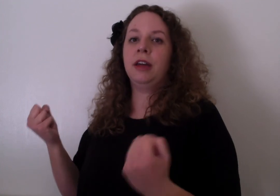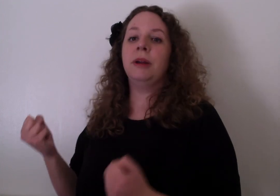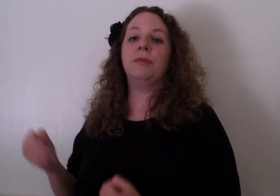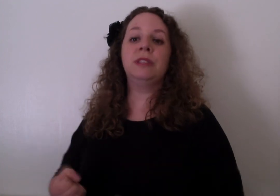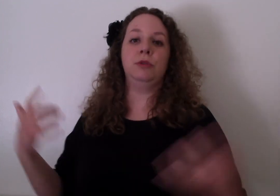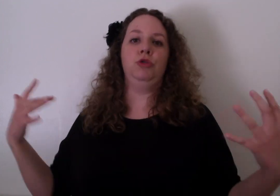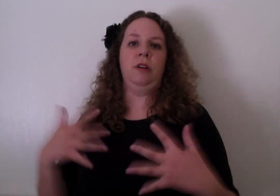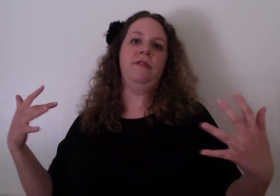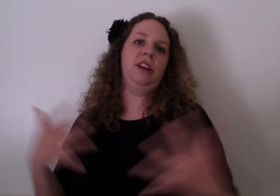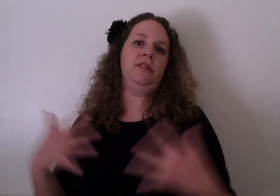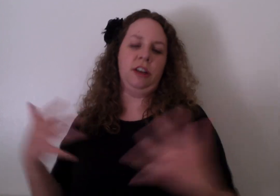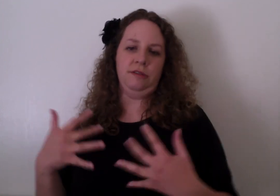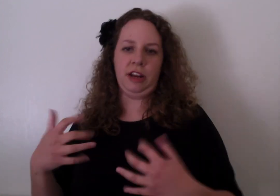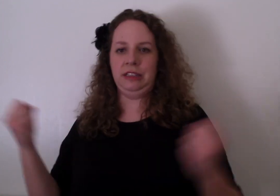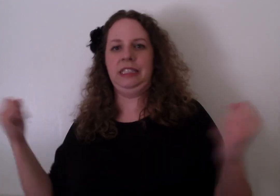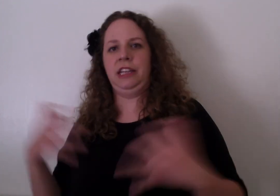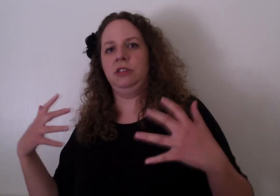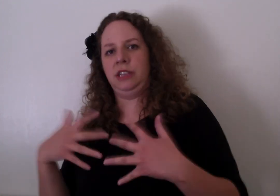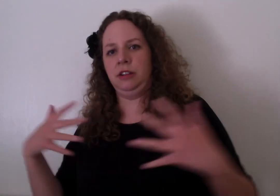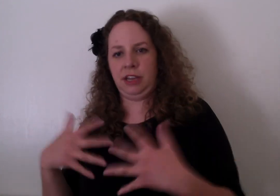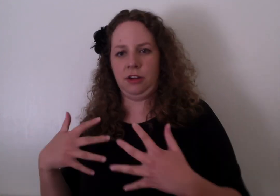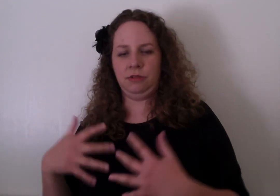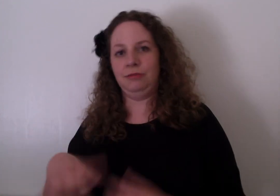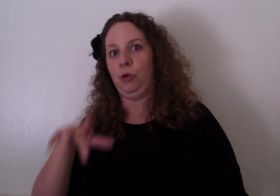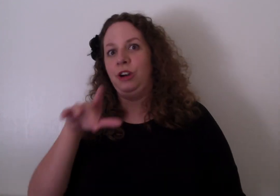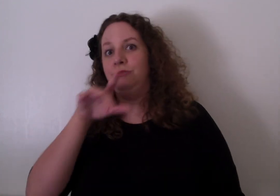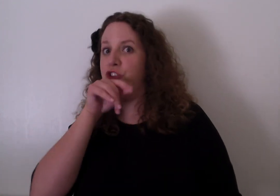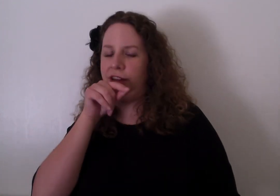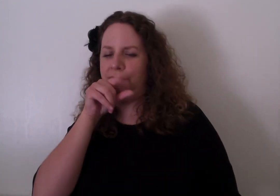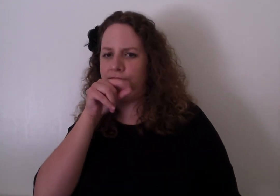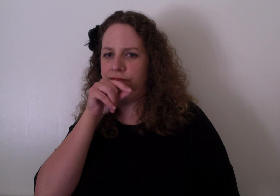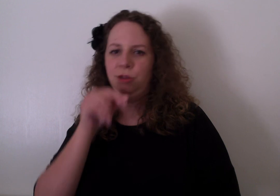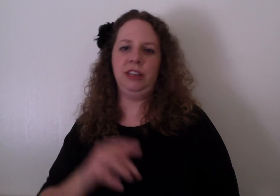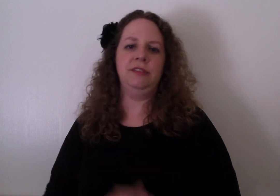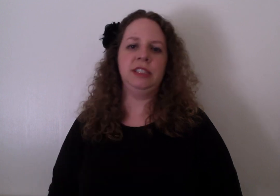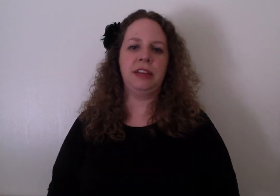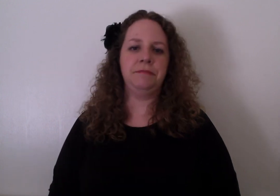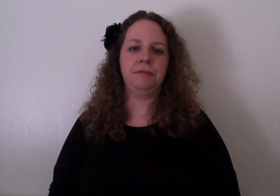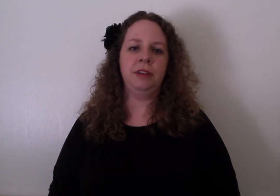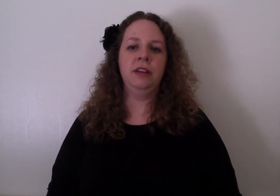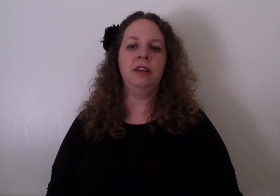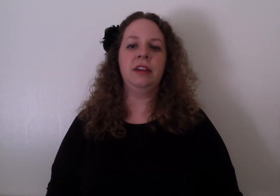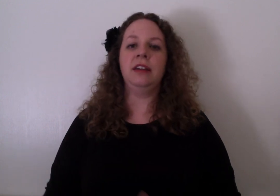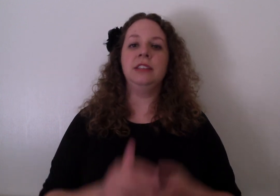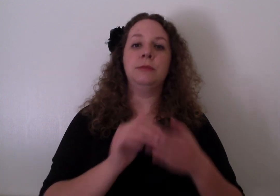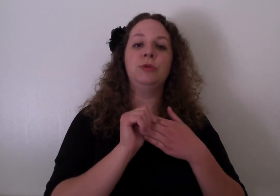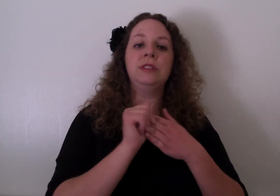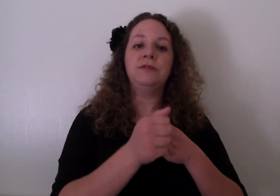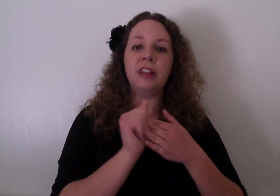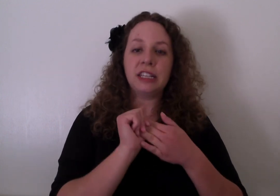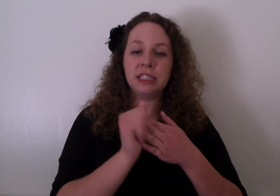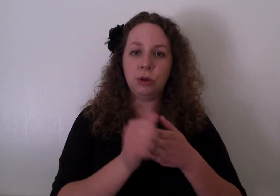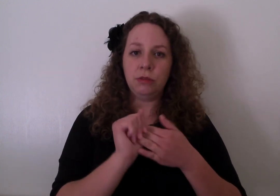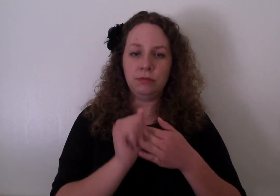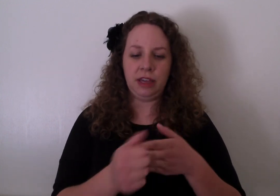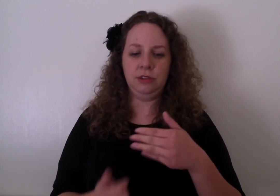compared with someone who afraid, scared, or chicken, you could even sign. Okay, someone who is flexible. Okay, so